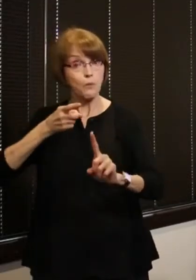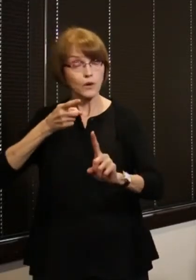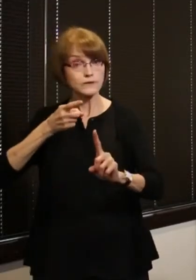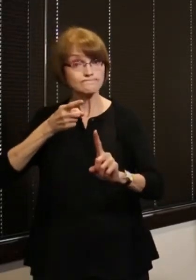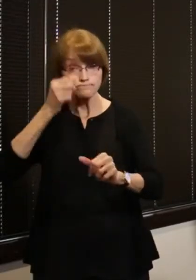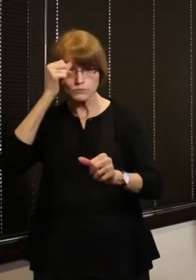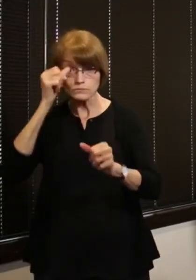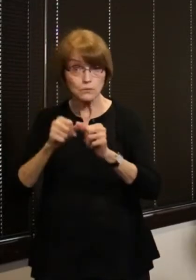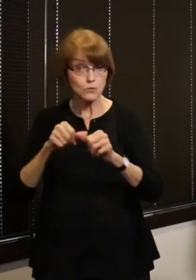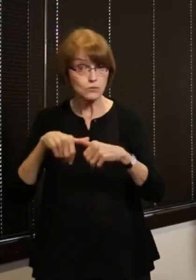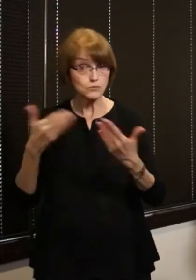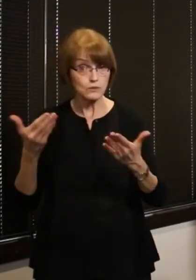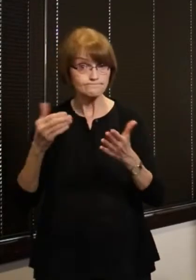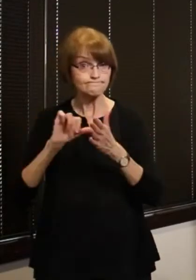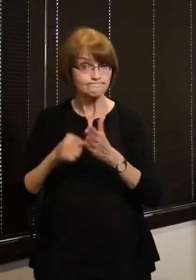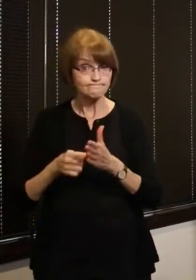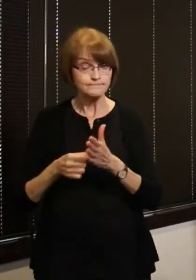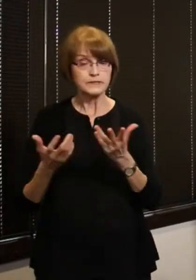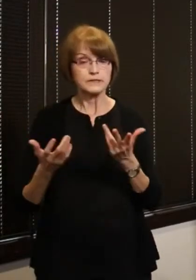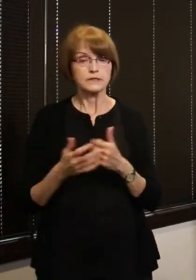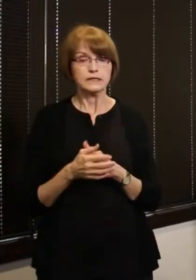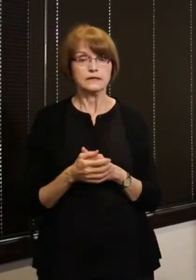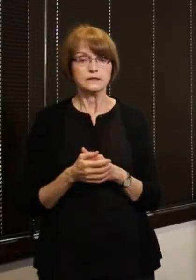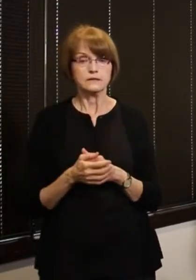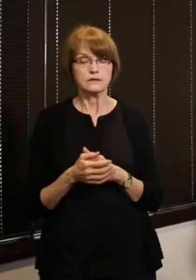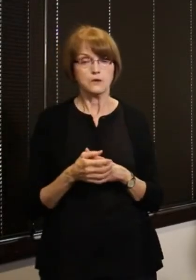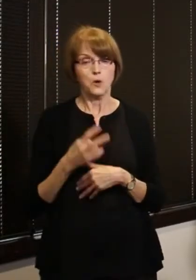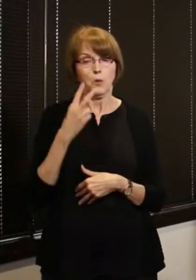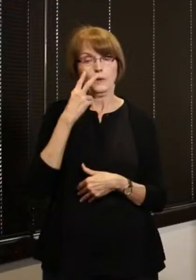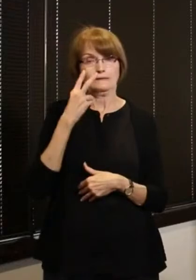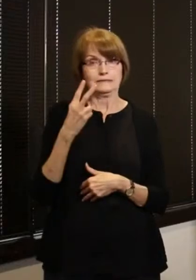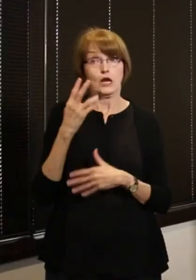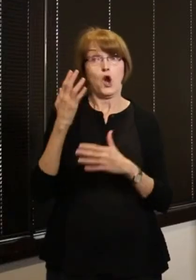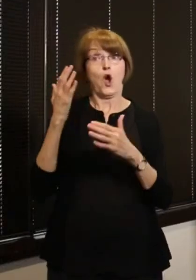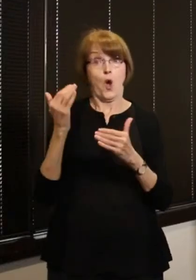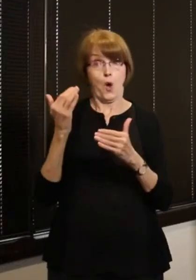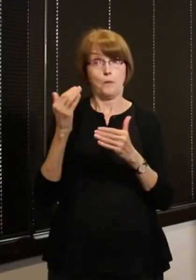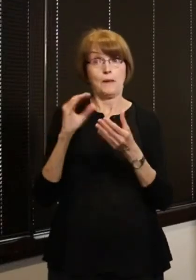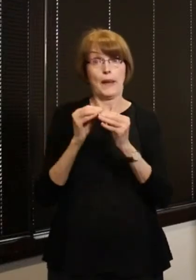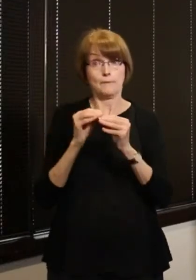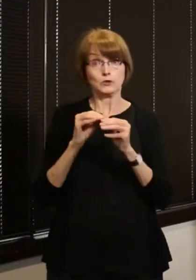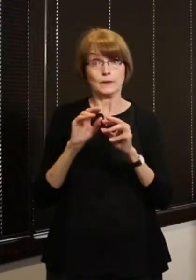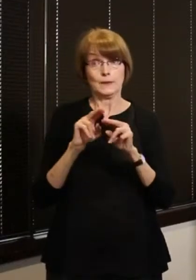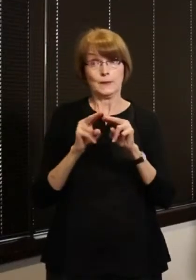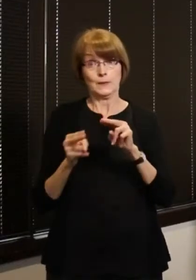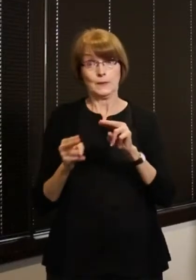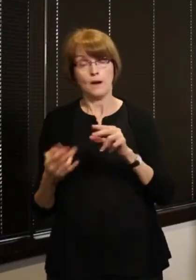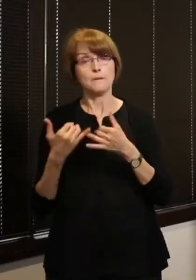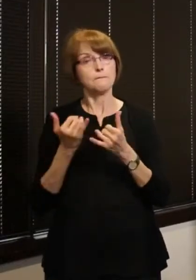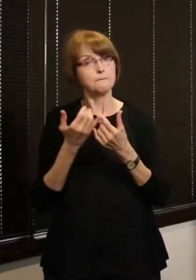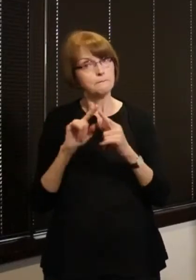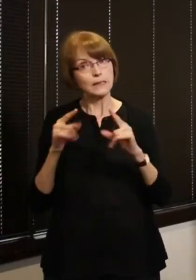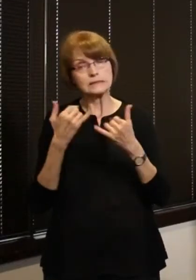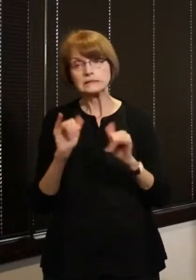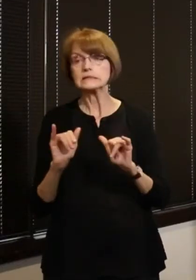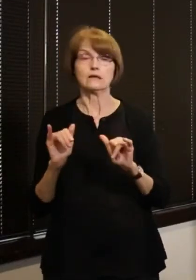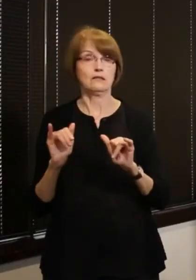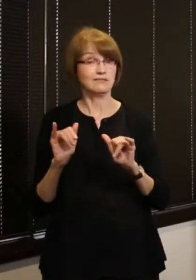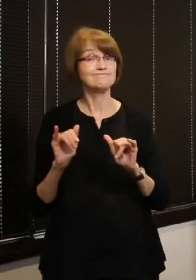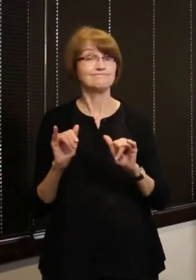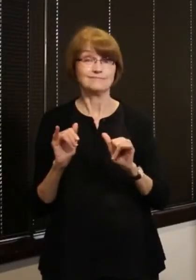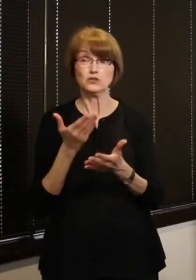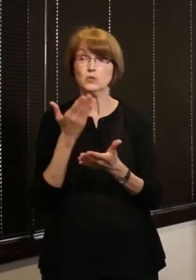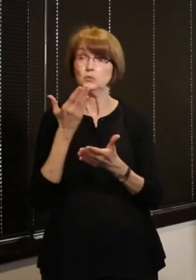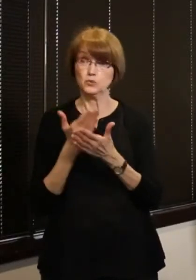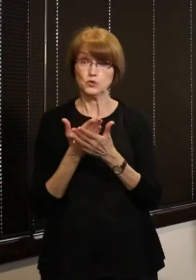that although we've seen some, glimmers of hope, we still have a large amount of virus circulating in